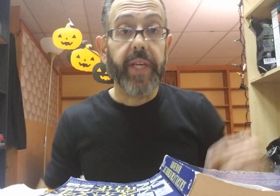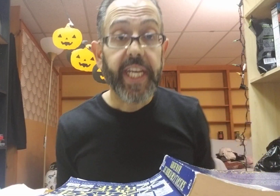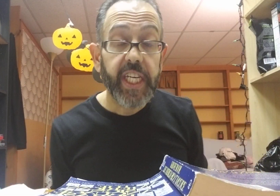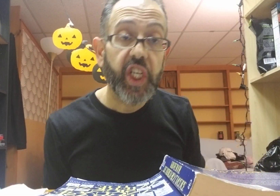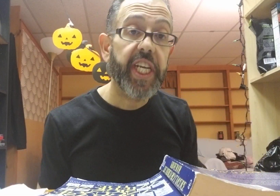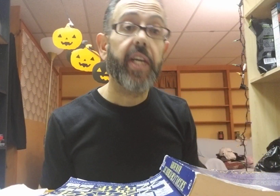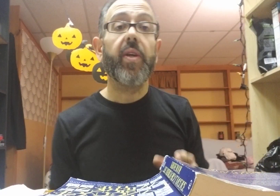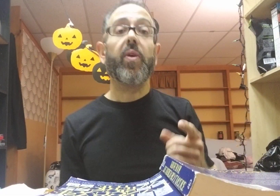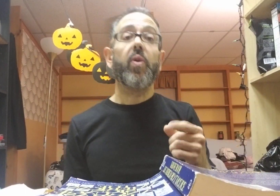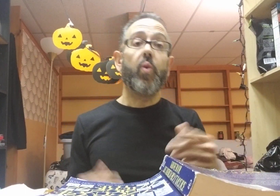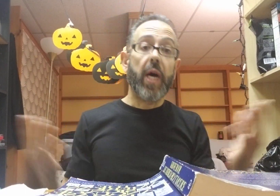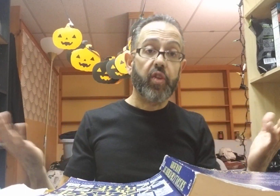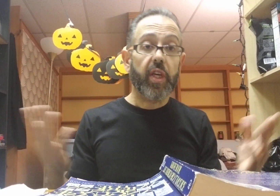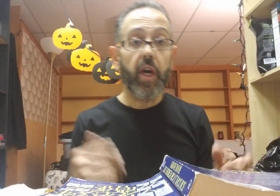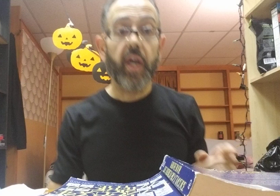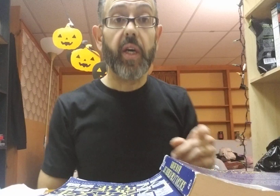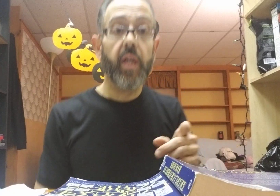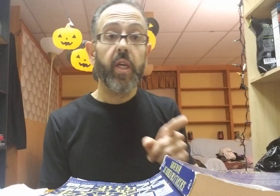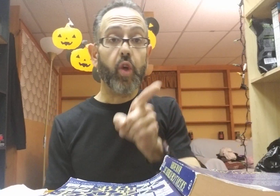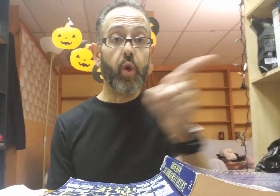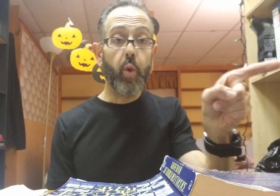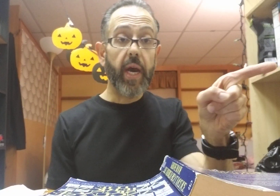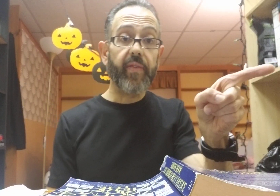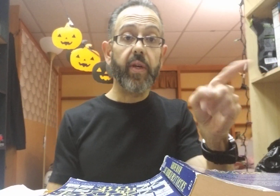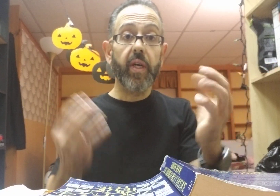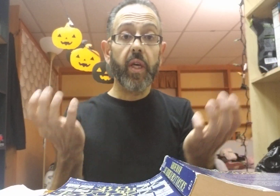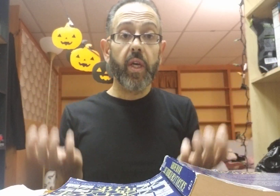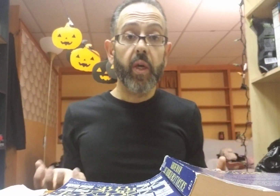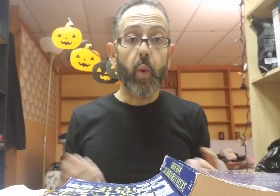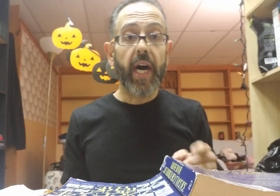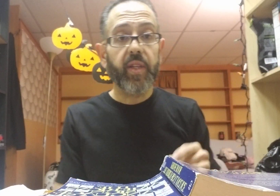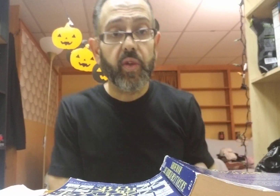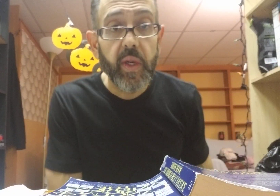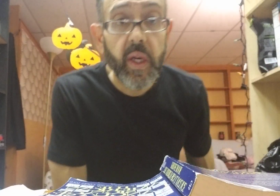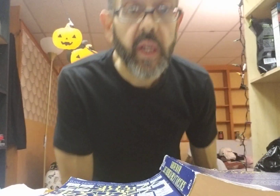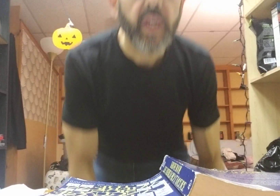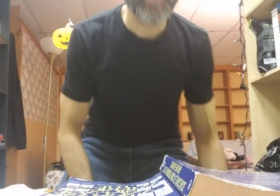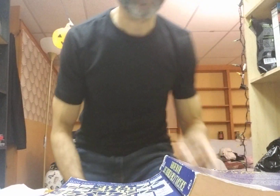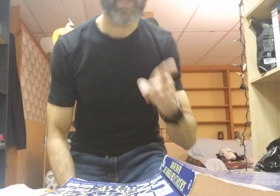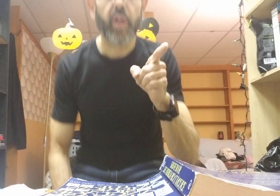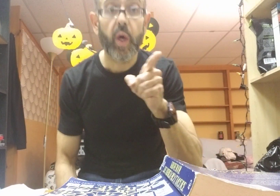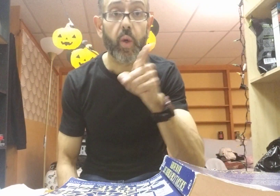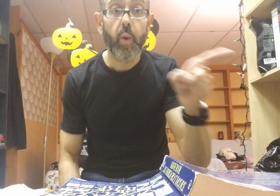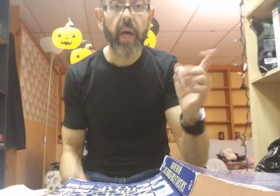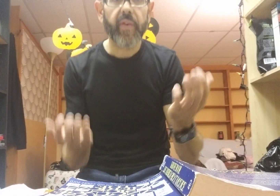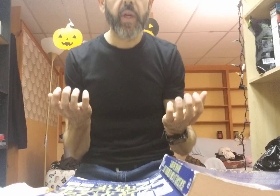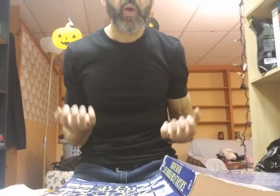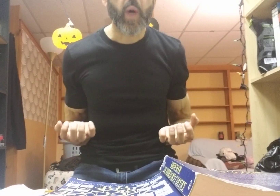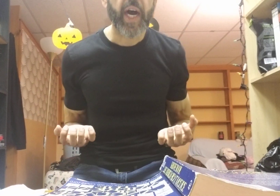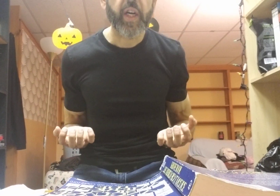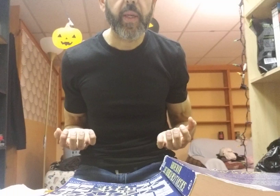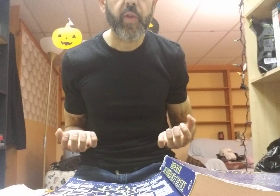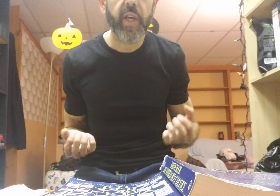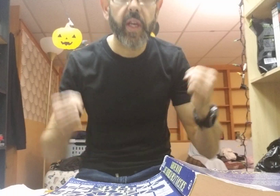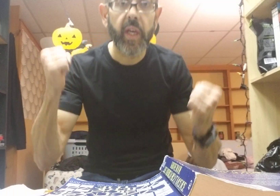he, she, it wants a car. So whoever wants, because it's gonna go whoever comes in